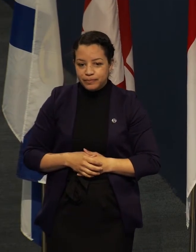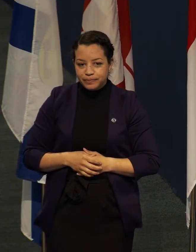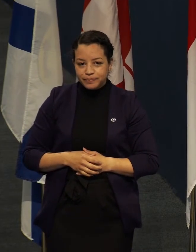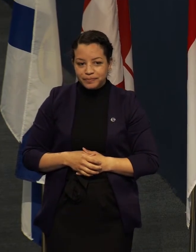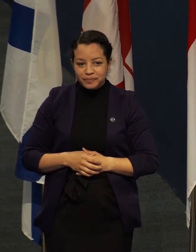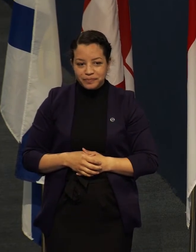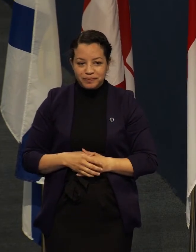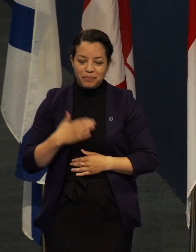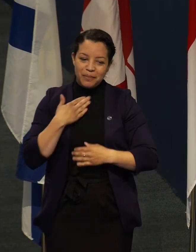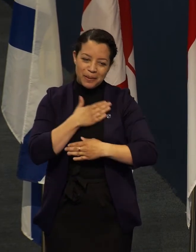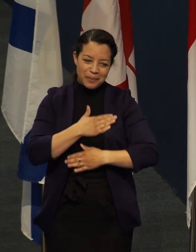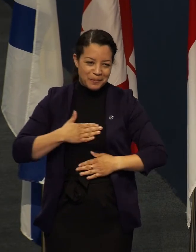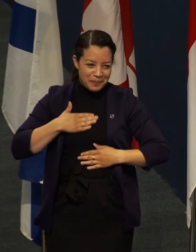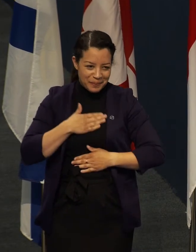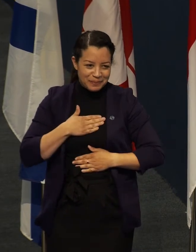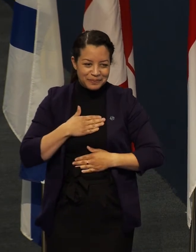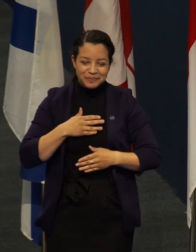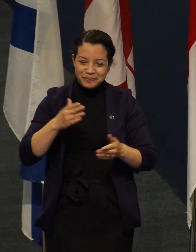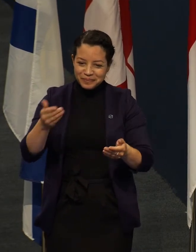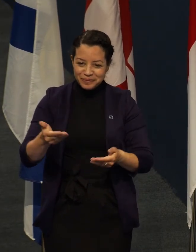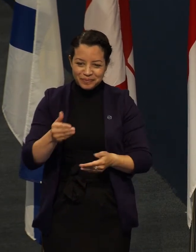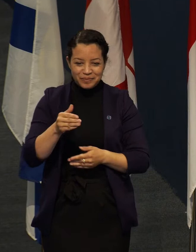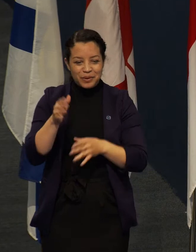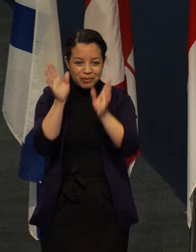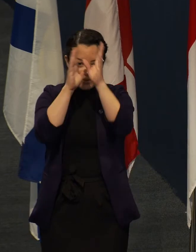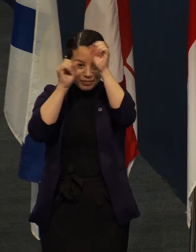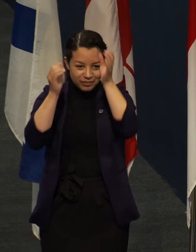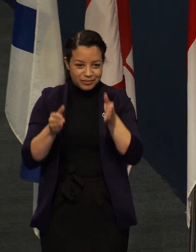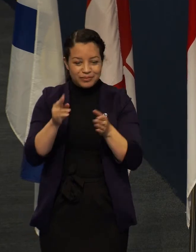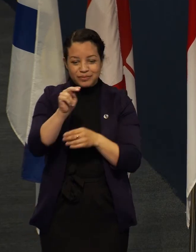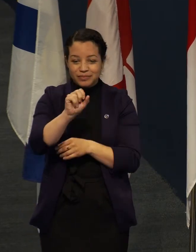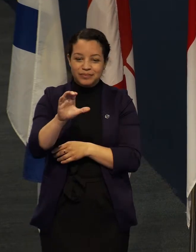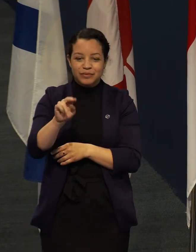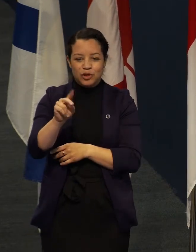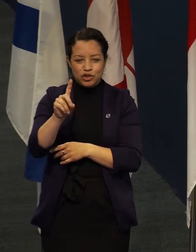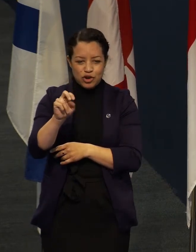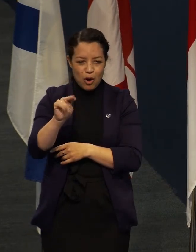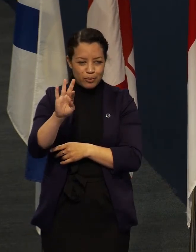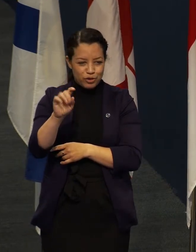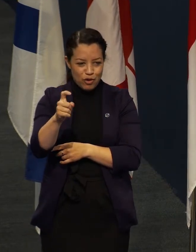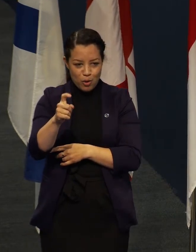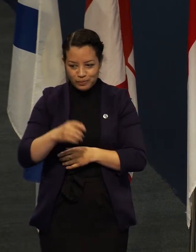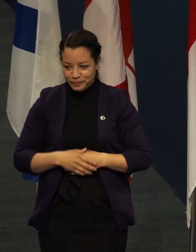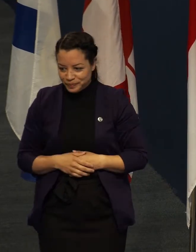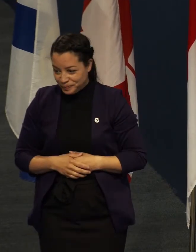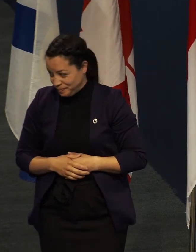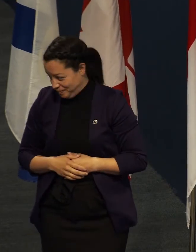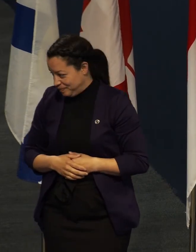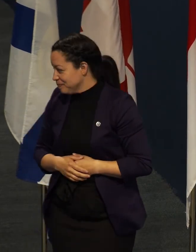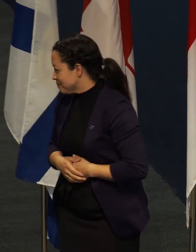And now it is my pleasure to introduce Don Bureau, NSCC President.